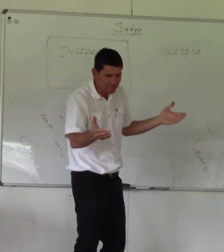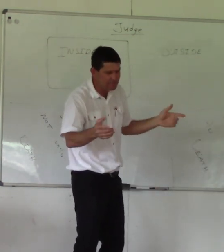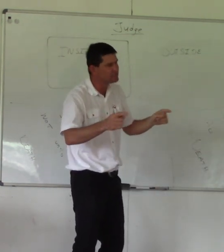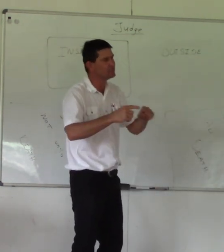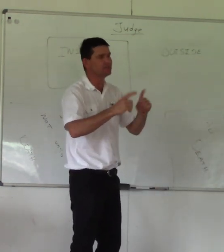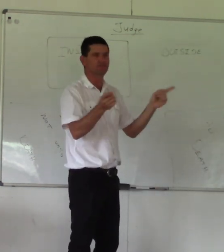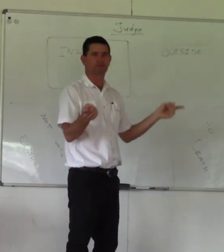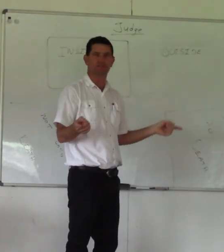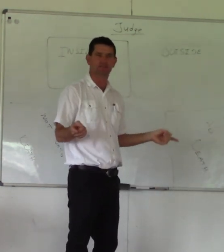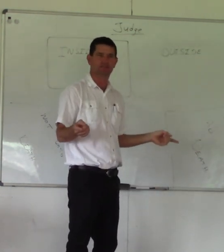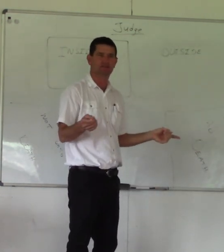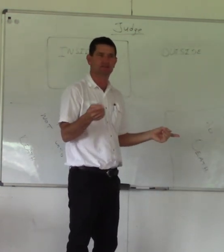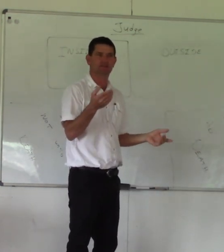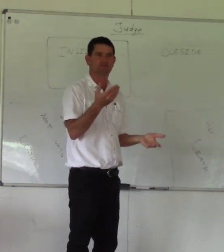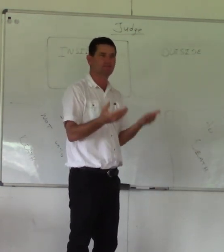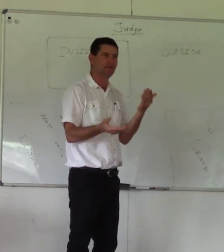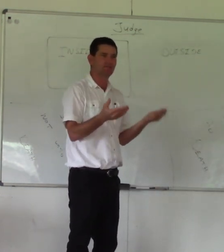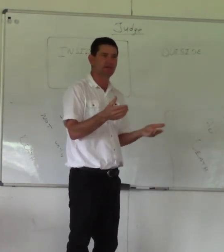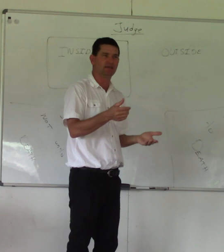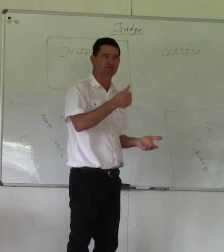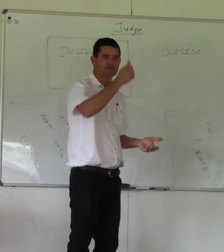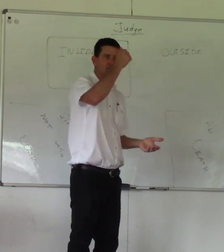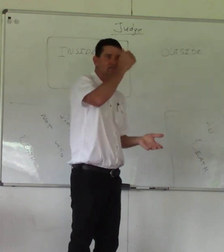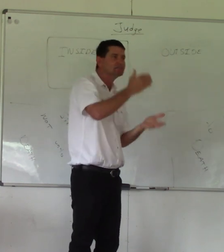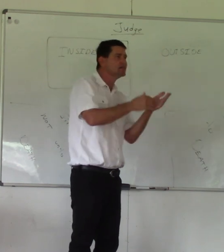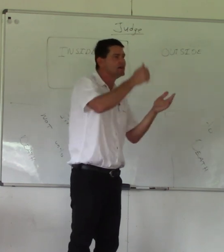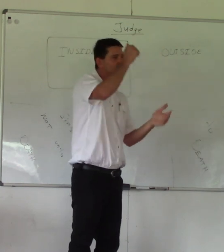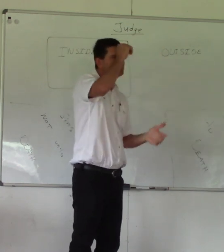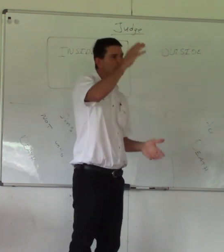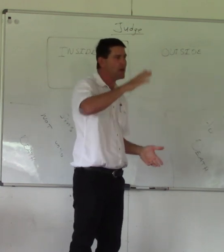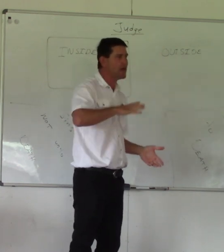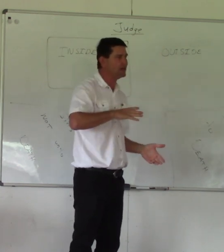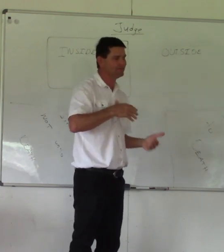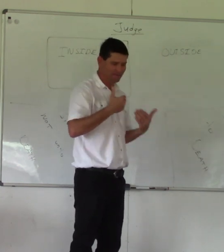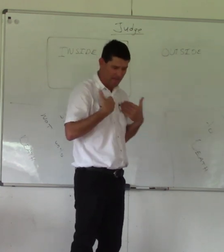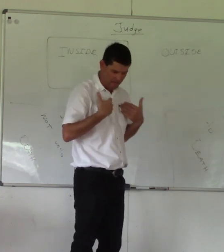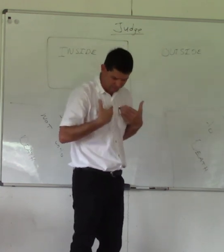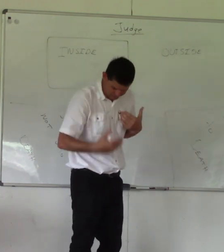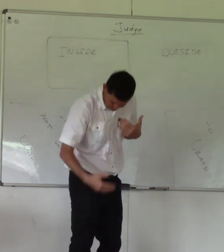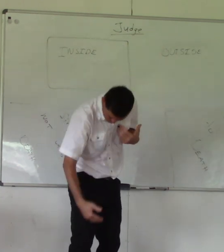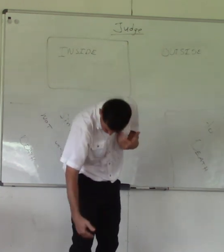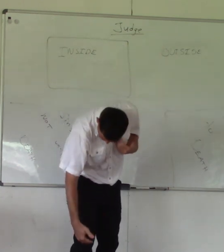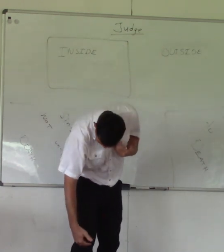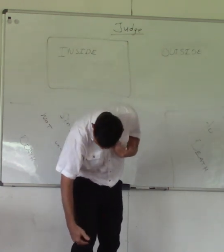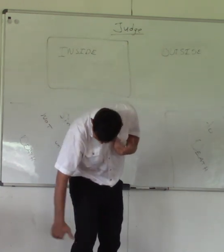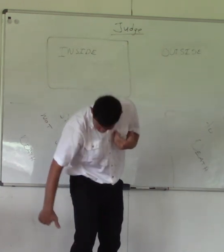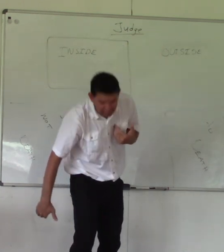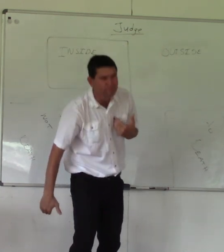things different. Maybe some men have